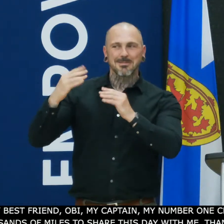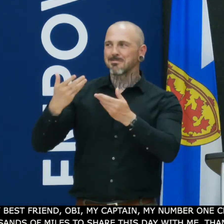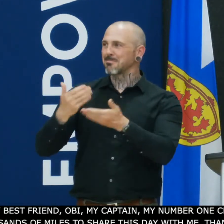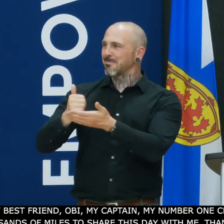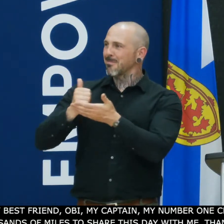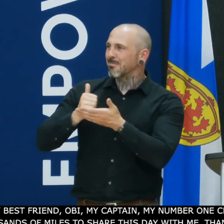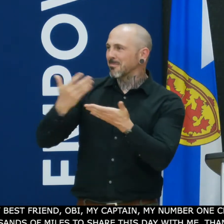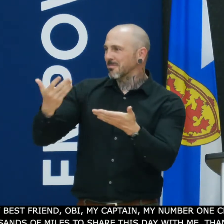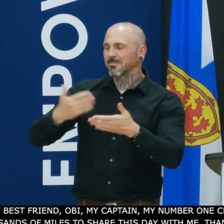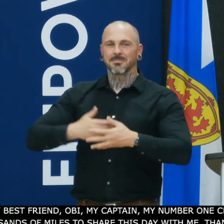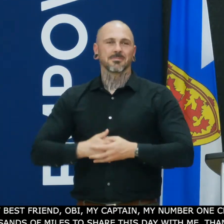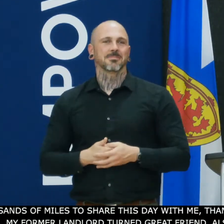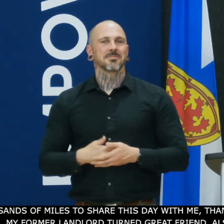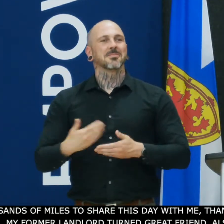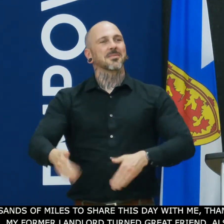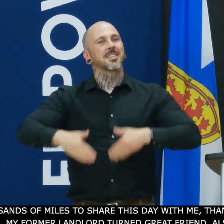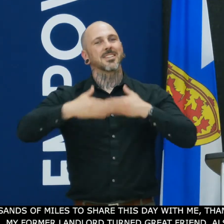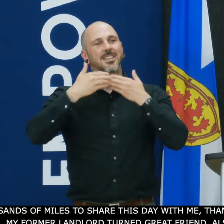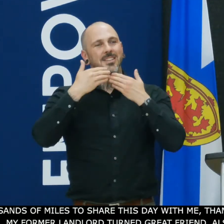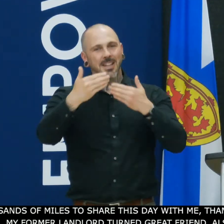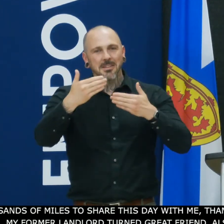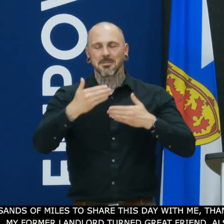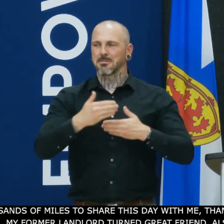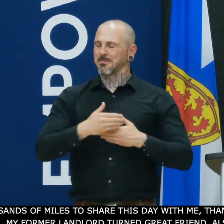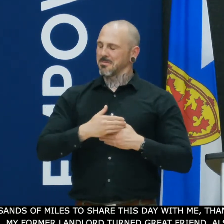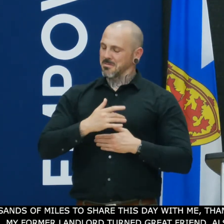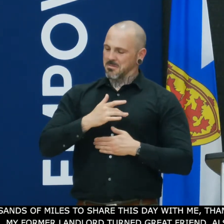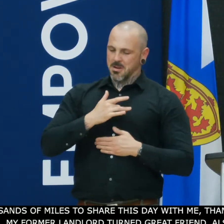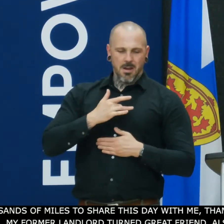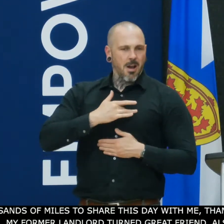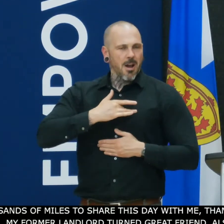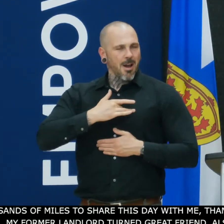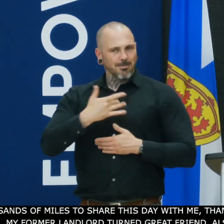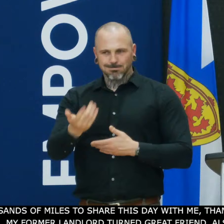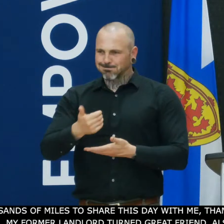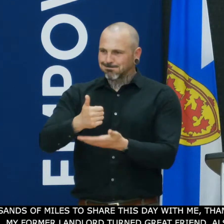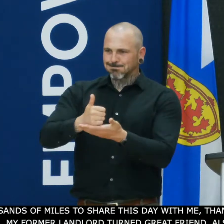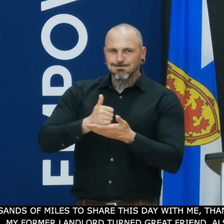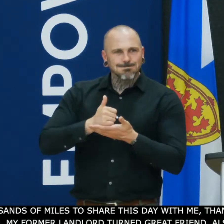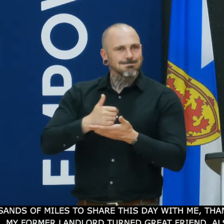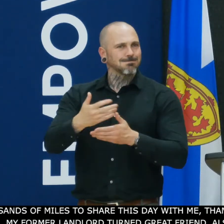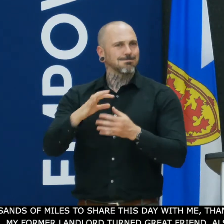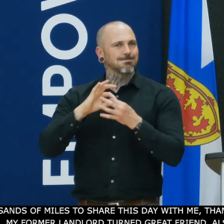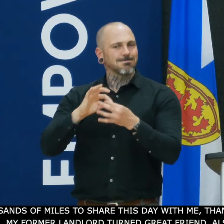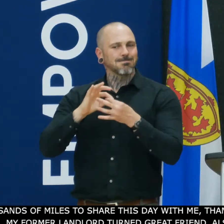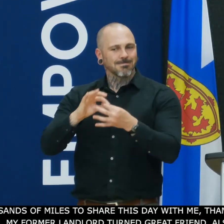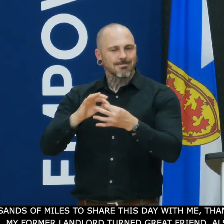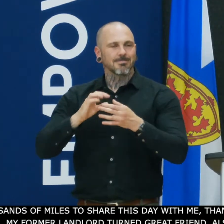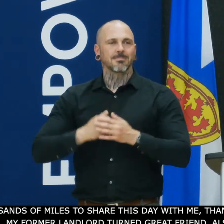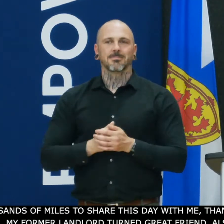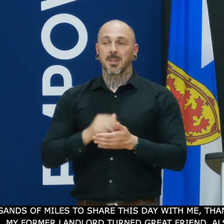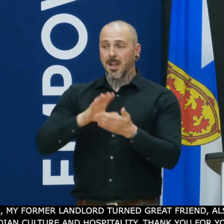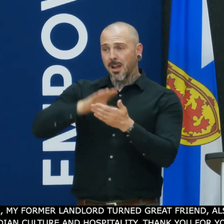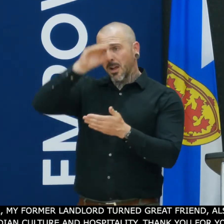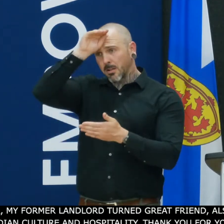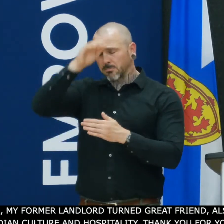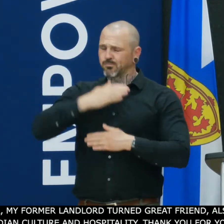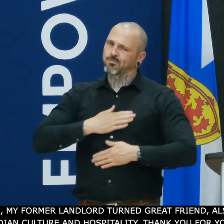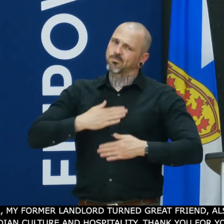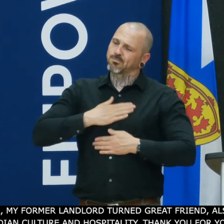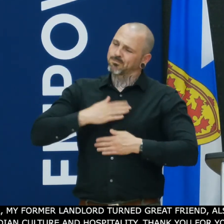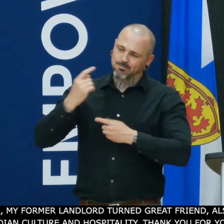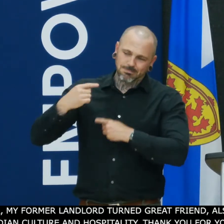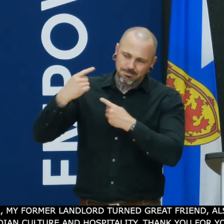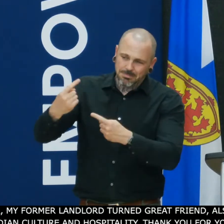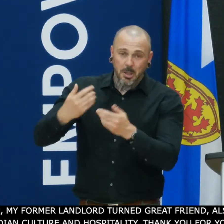hospitality. Thank you for your large heart and keep being you. I have always enjoyed learning and exploring new